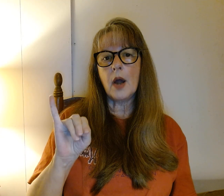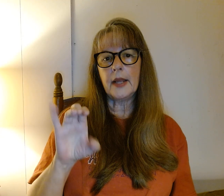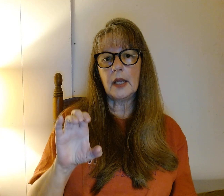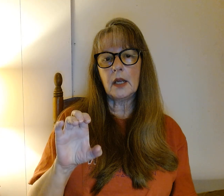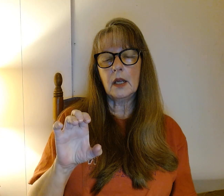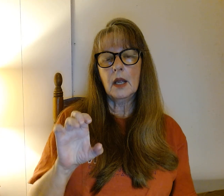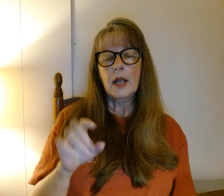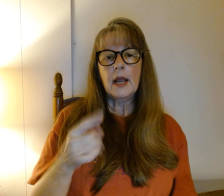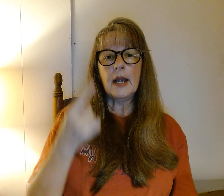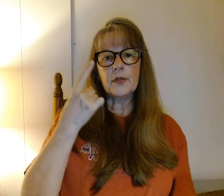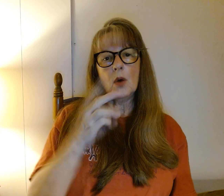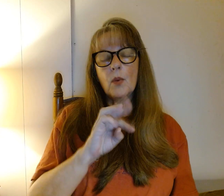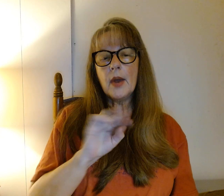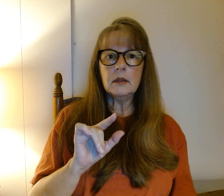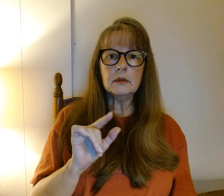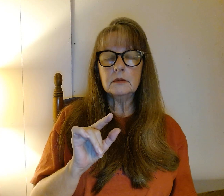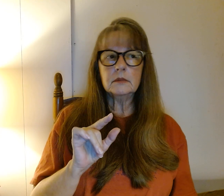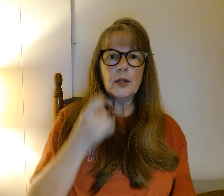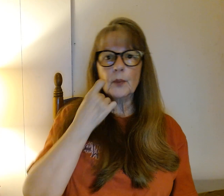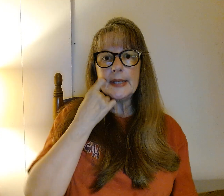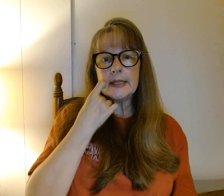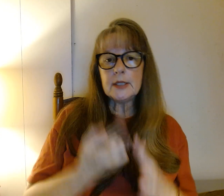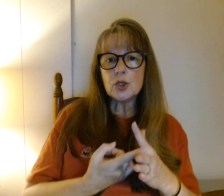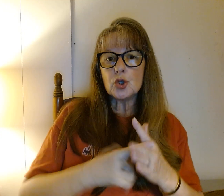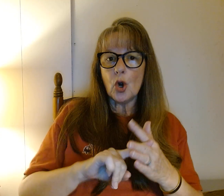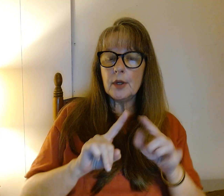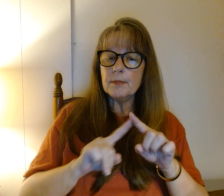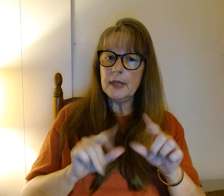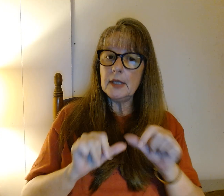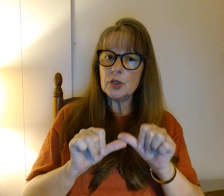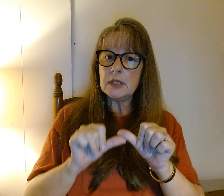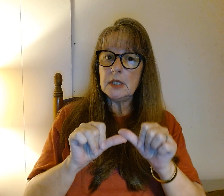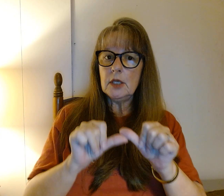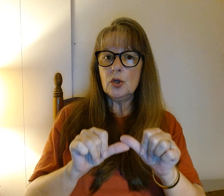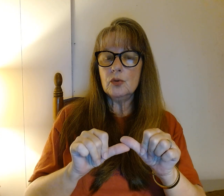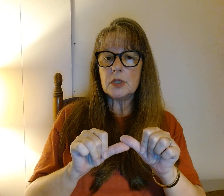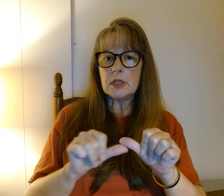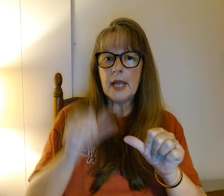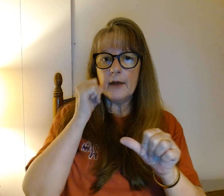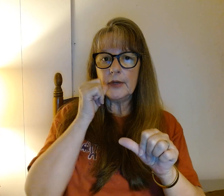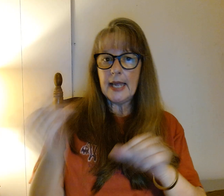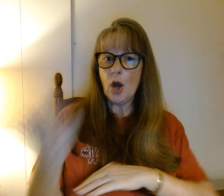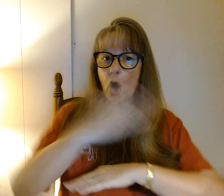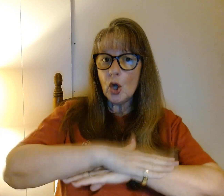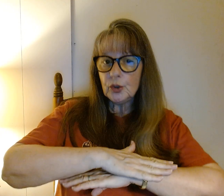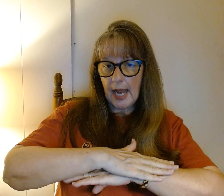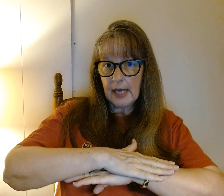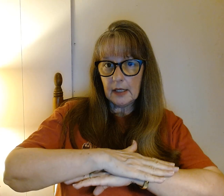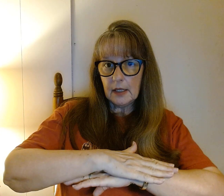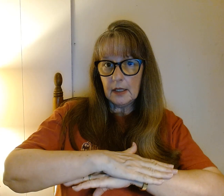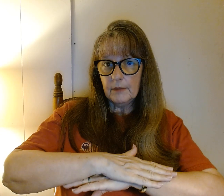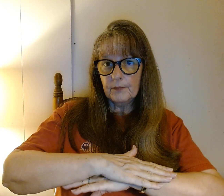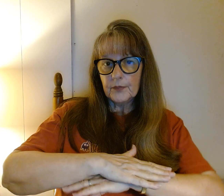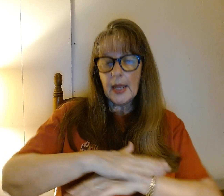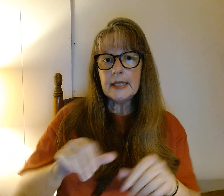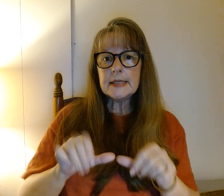chronic? And I thought, well, it recently started, but it just continues every day, all day. And it did